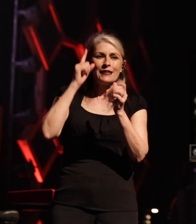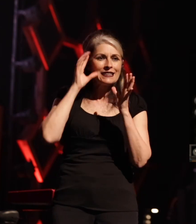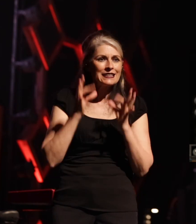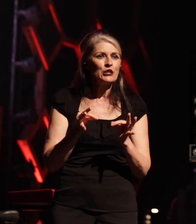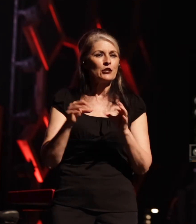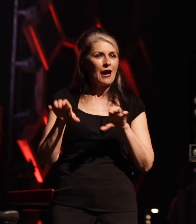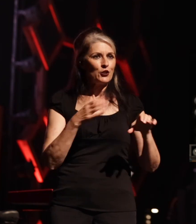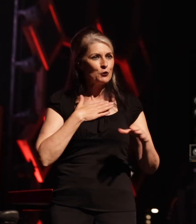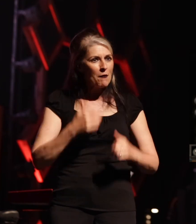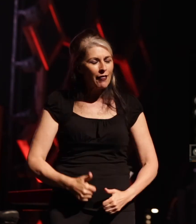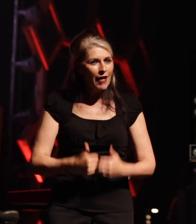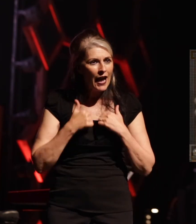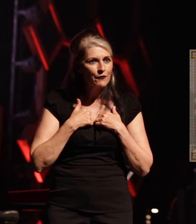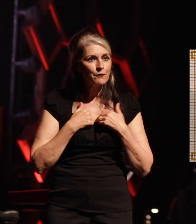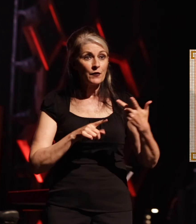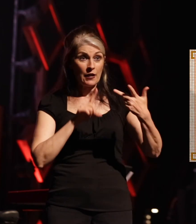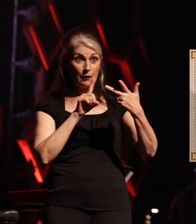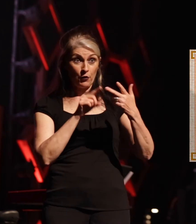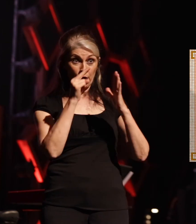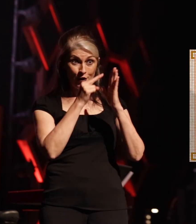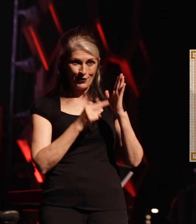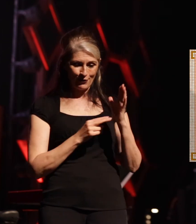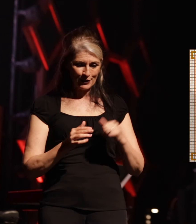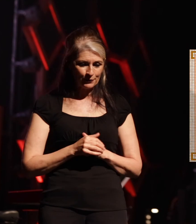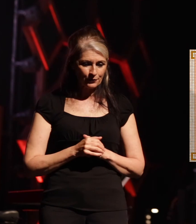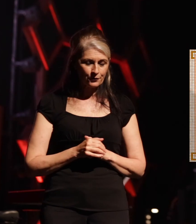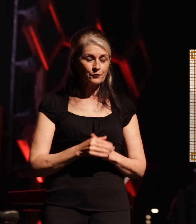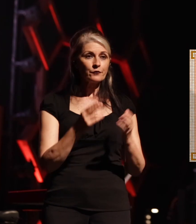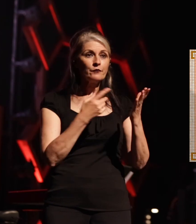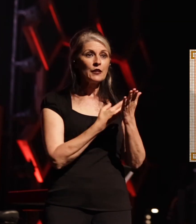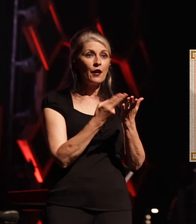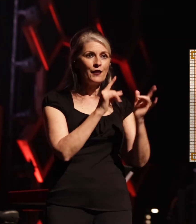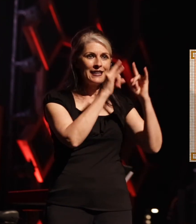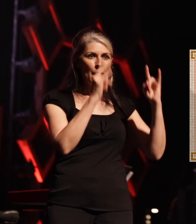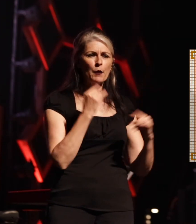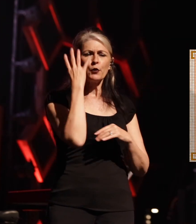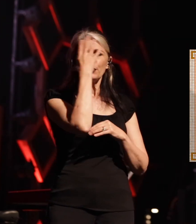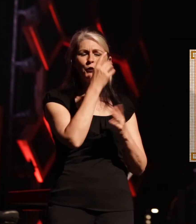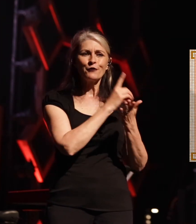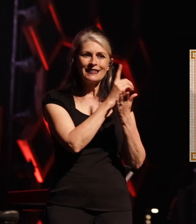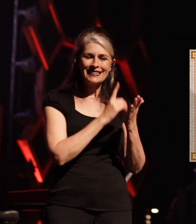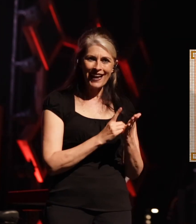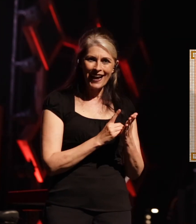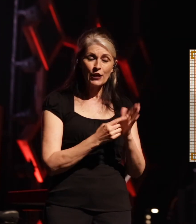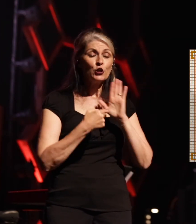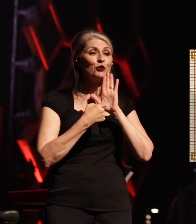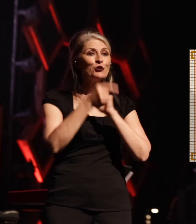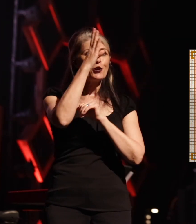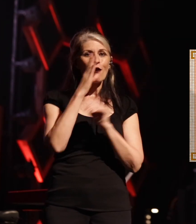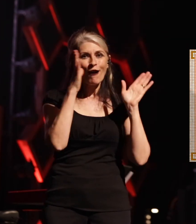notes. The tabernacle was beautifully designed to show God's plan for Jesus and